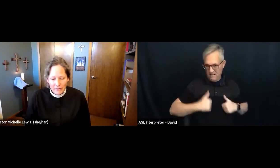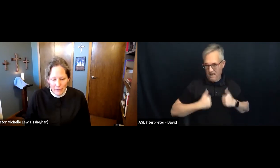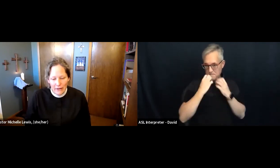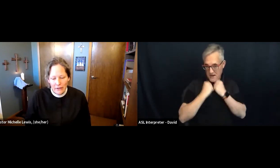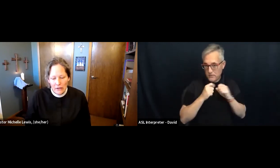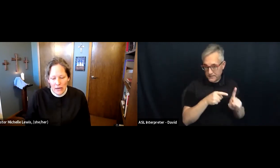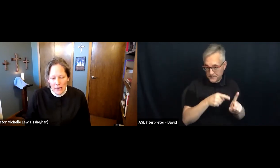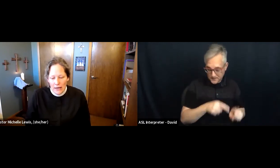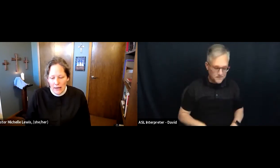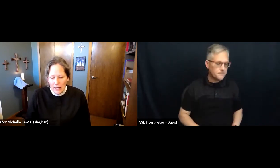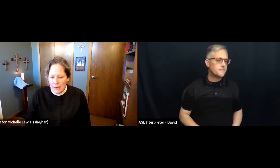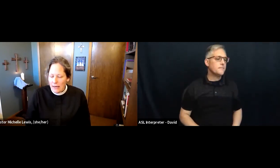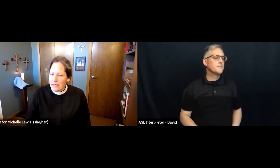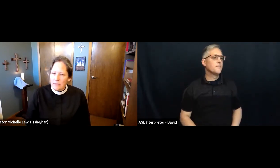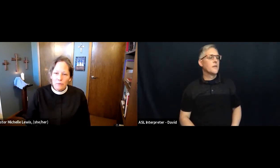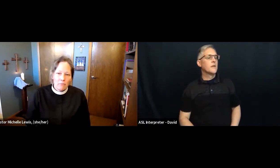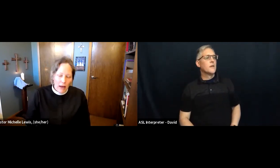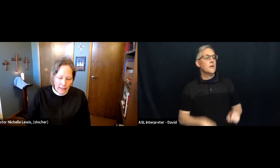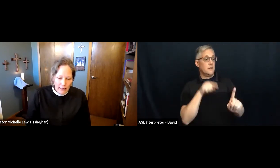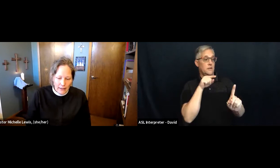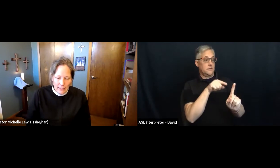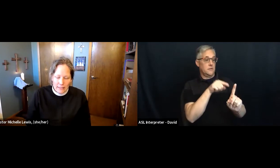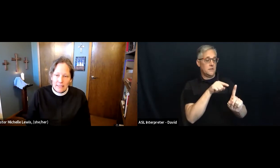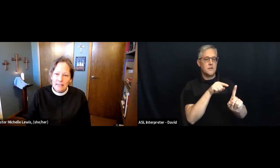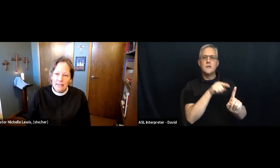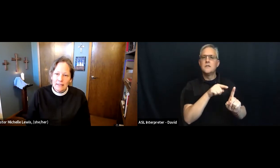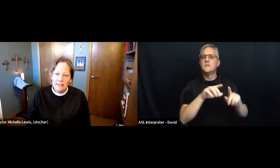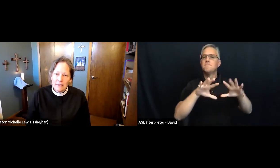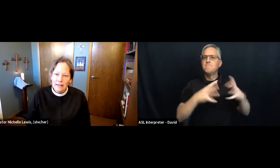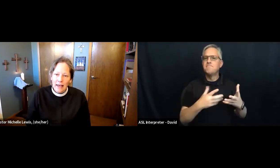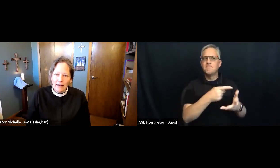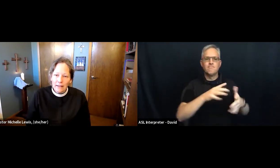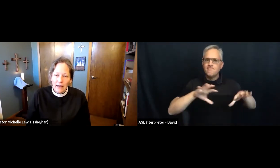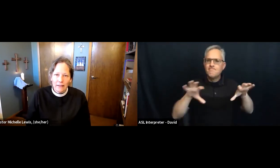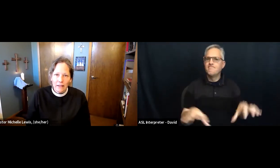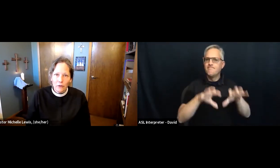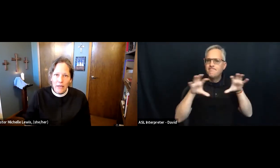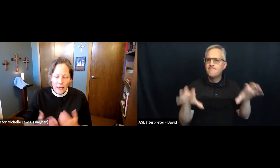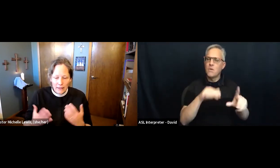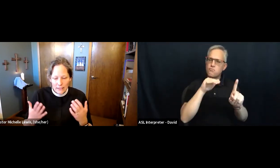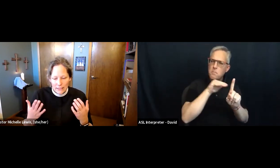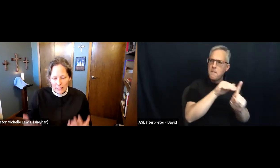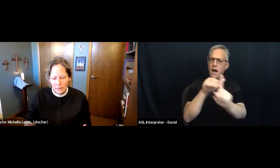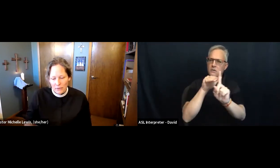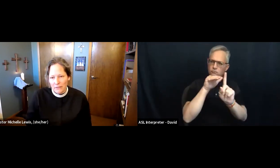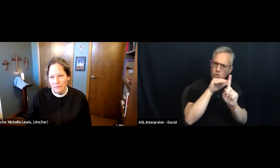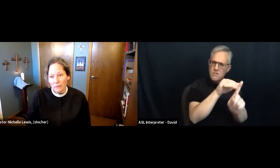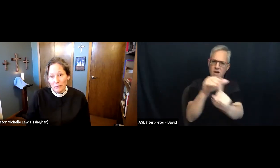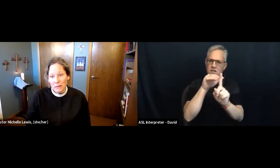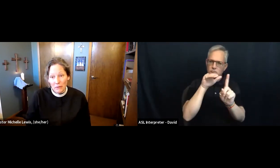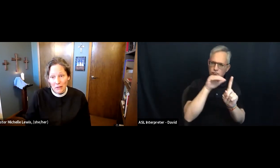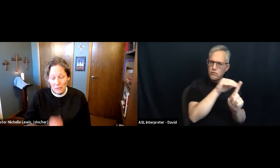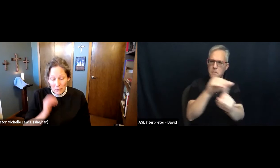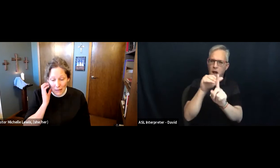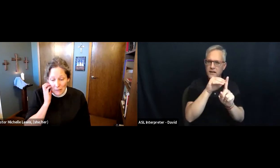Black Lives Matter is reminding us again and again. They look at these examples of